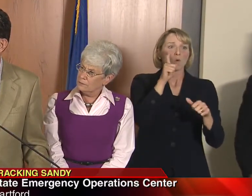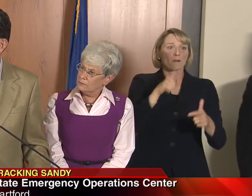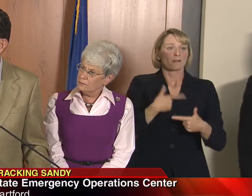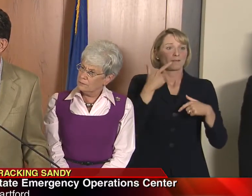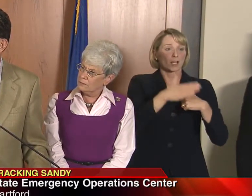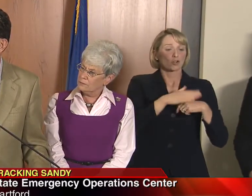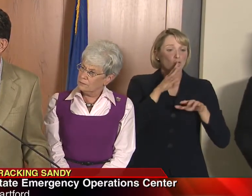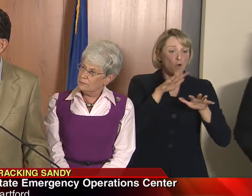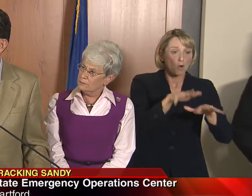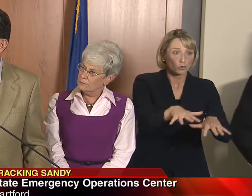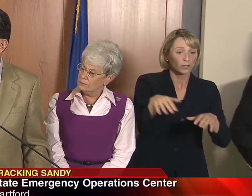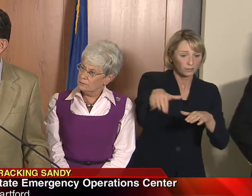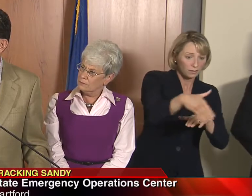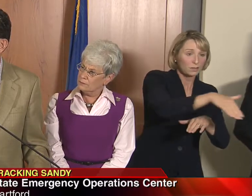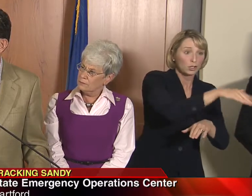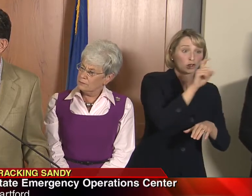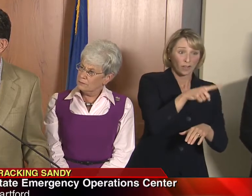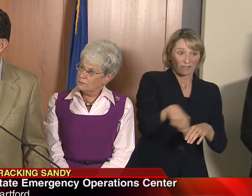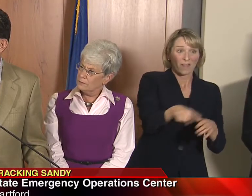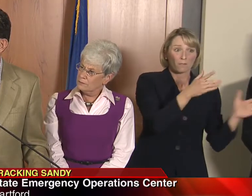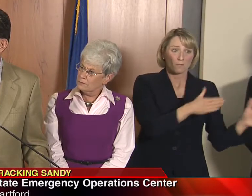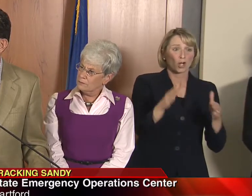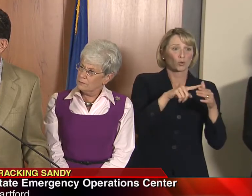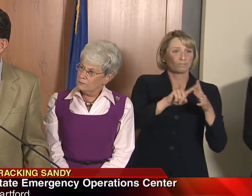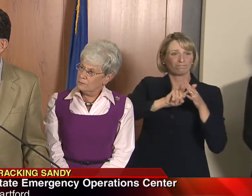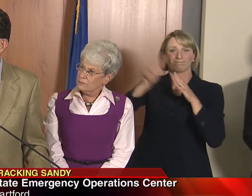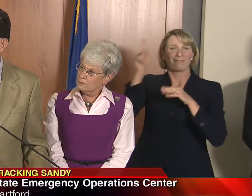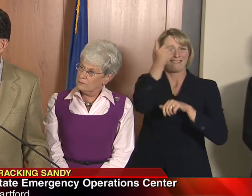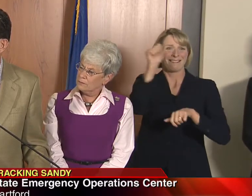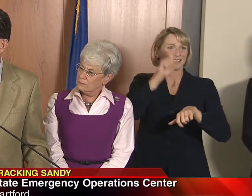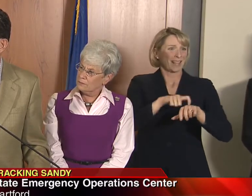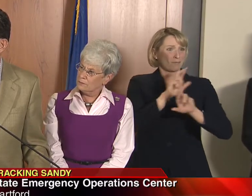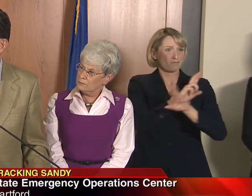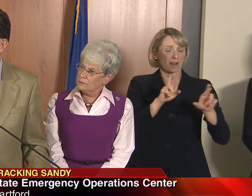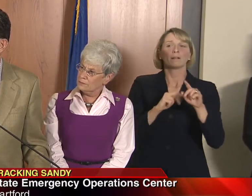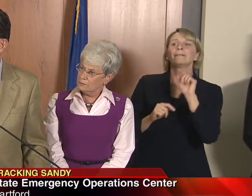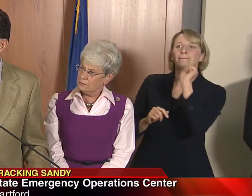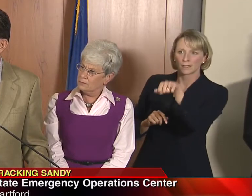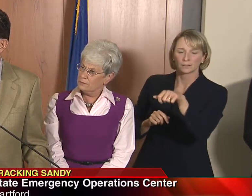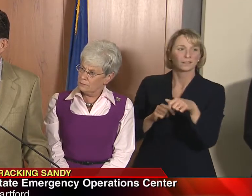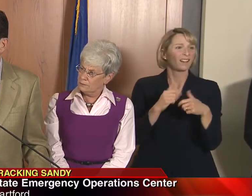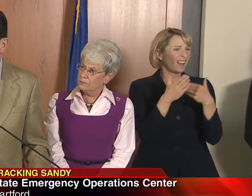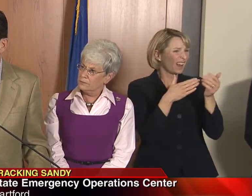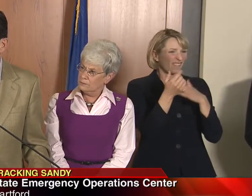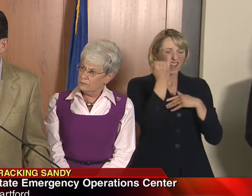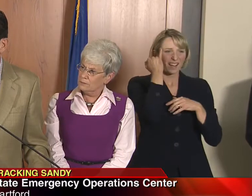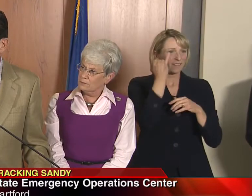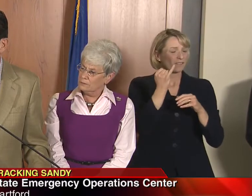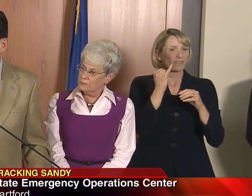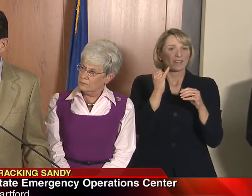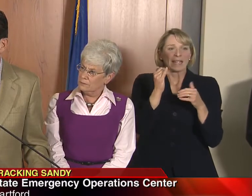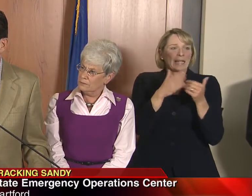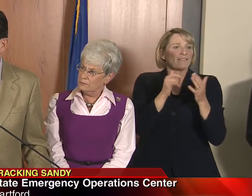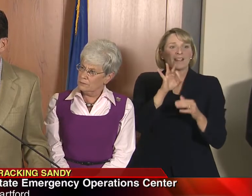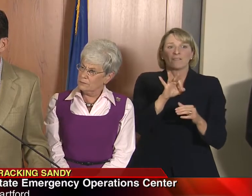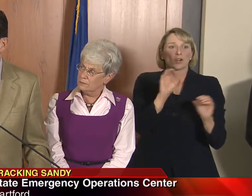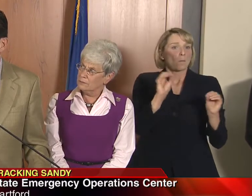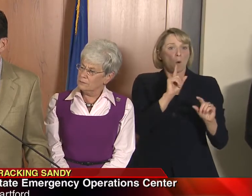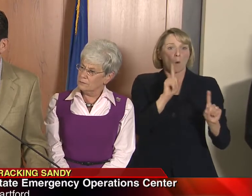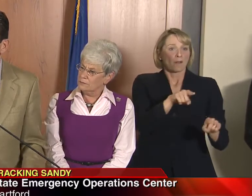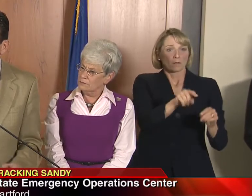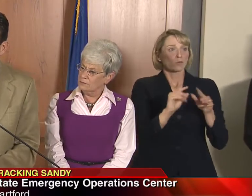shoreline, literally on the shoreline, be prepared to go at any time? Yes. Even if there is not, even if they're not ordered.